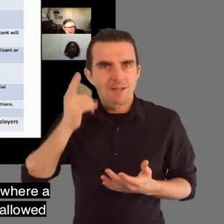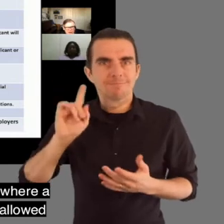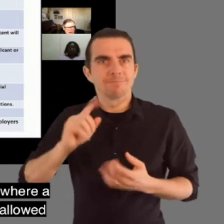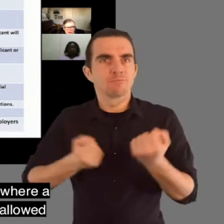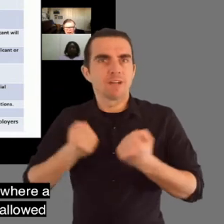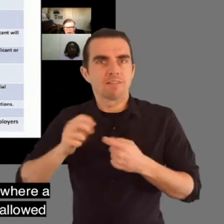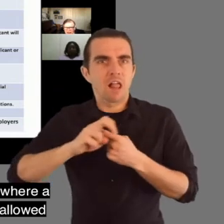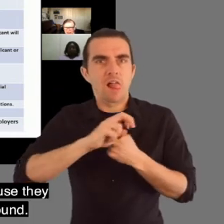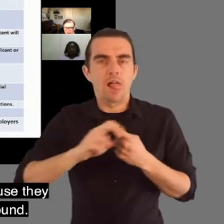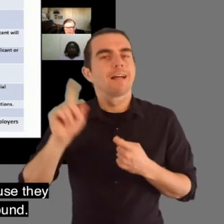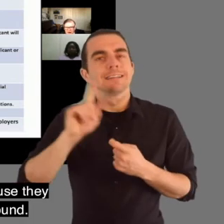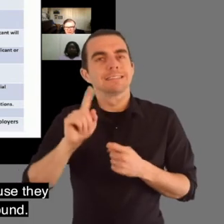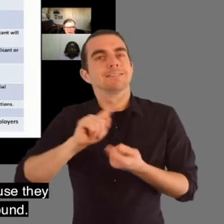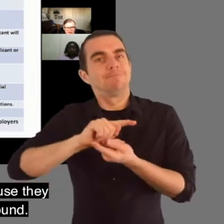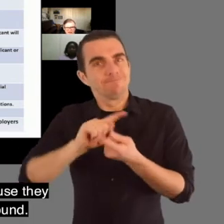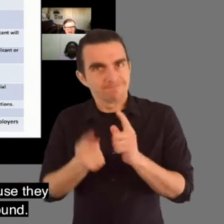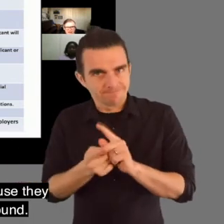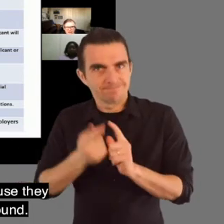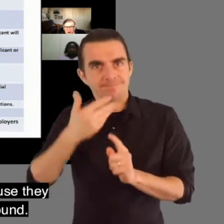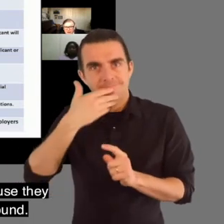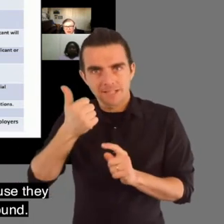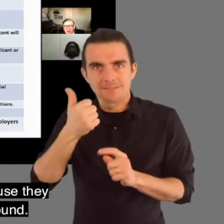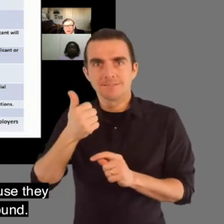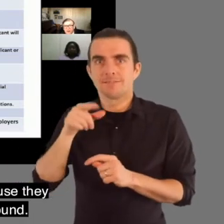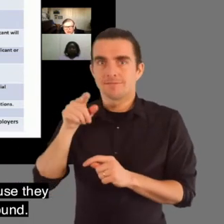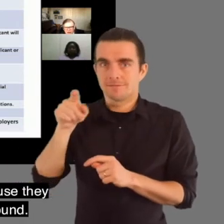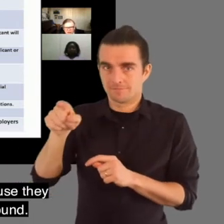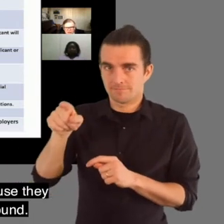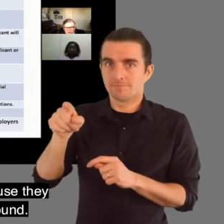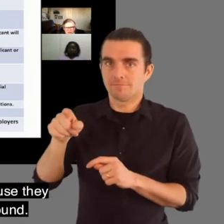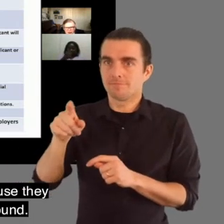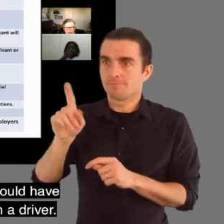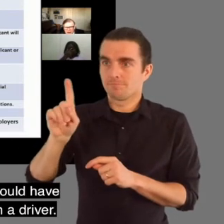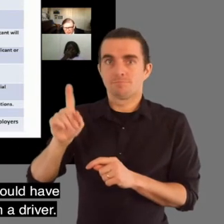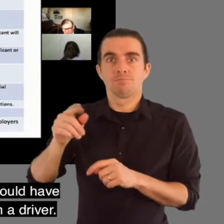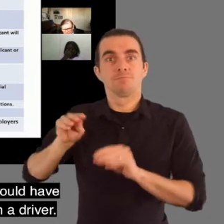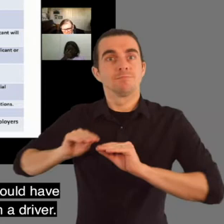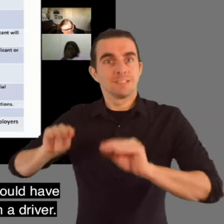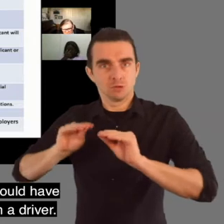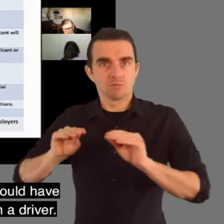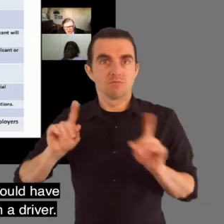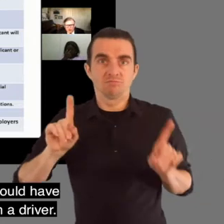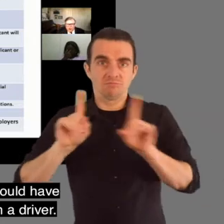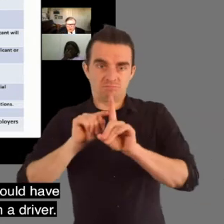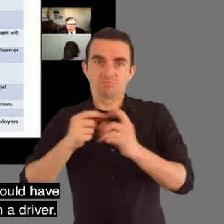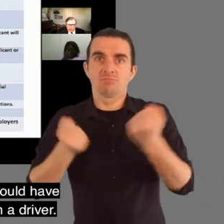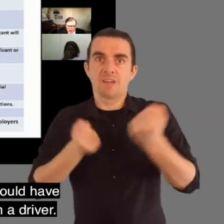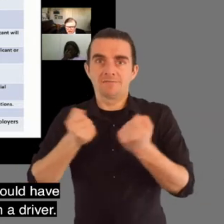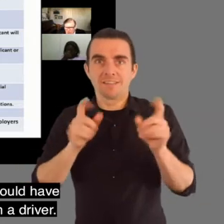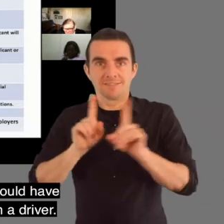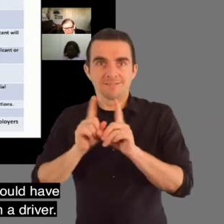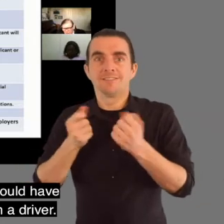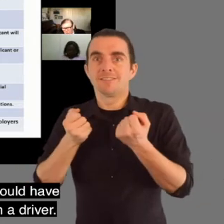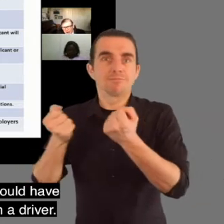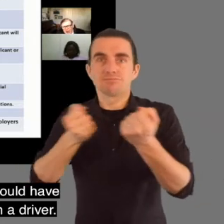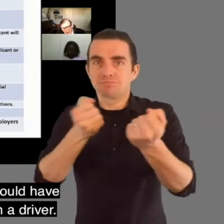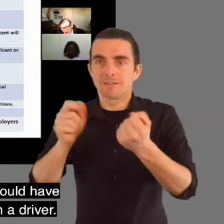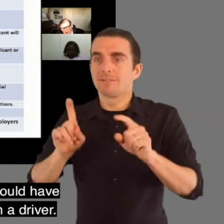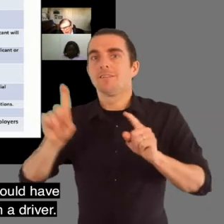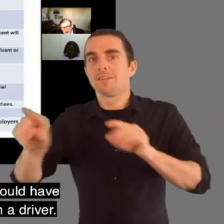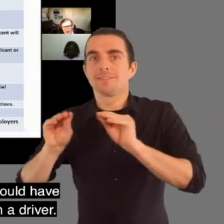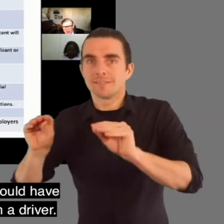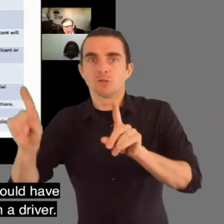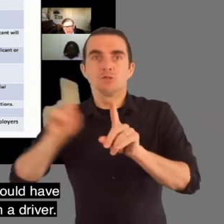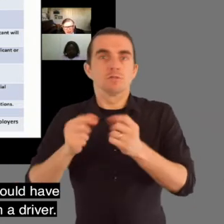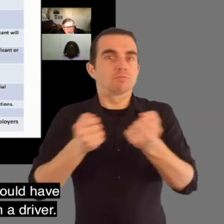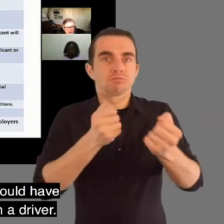peripatetic teacher wasn't allowed to be a peripatetic teacher because they couldn't drive themselves around. Now, the reasonable adjustment would have been to